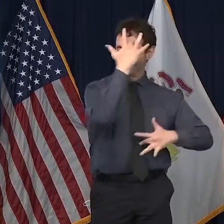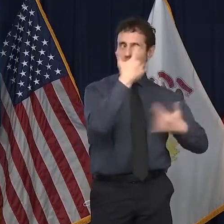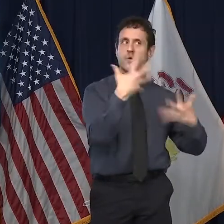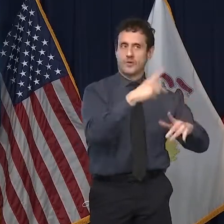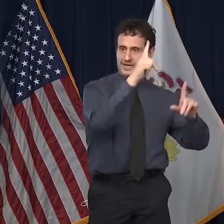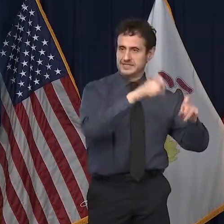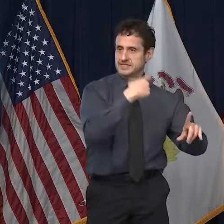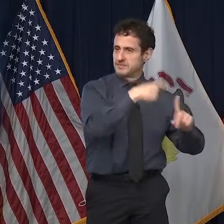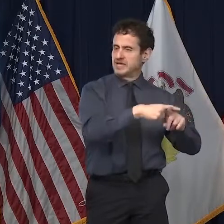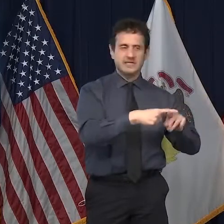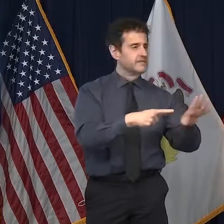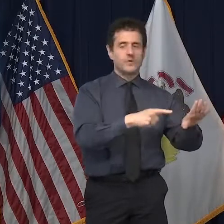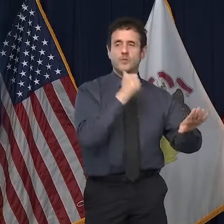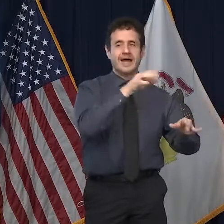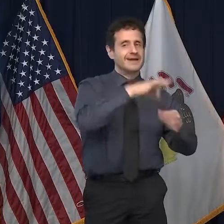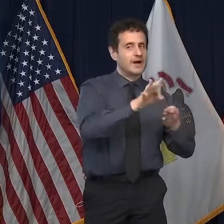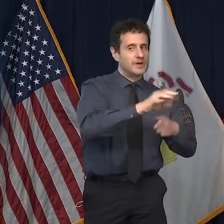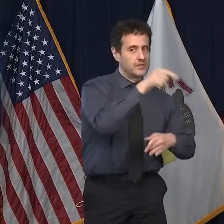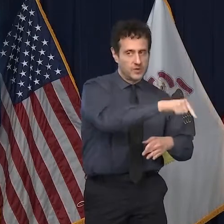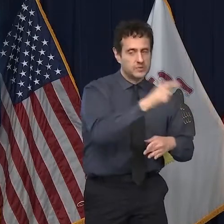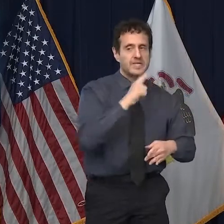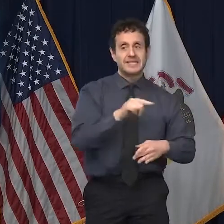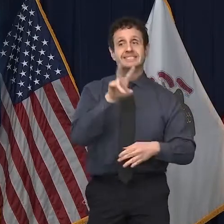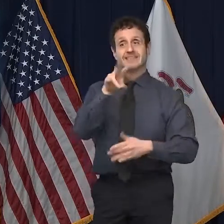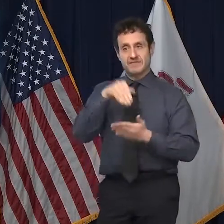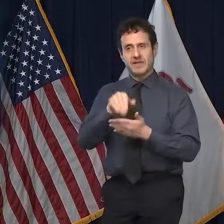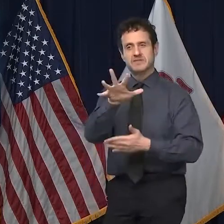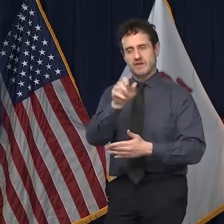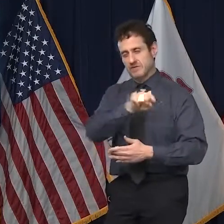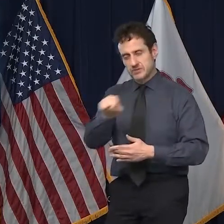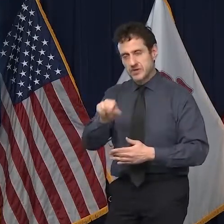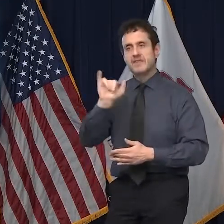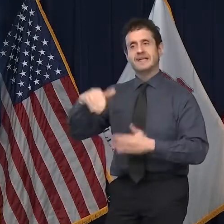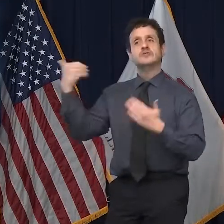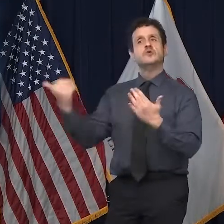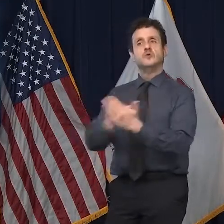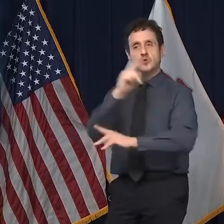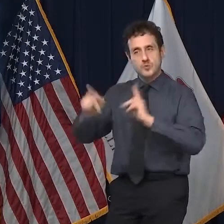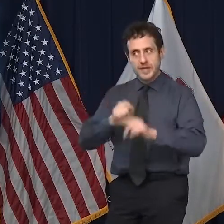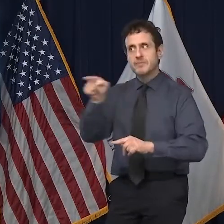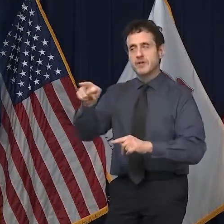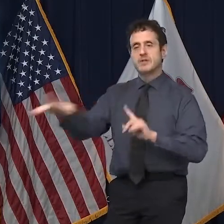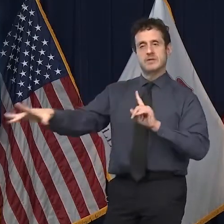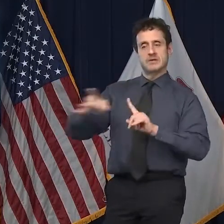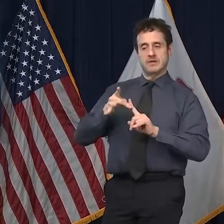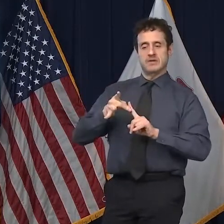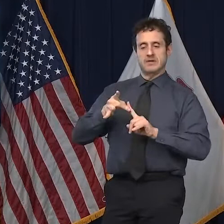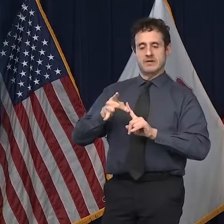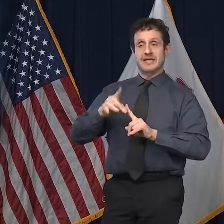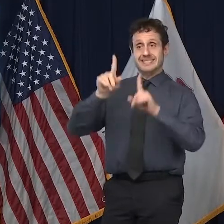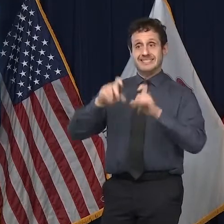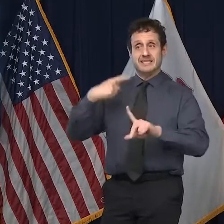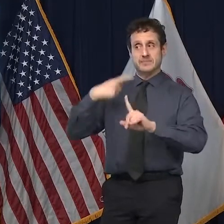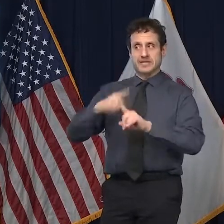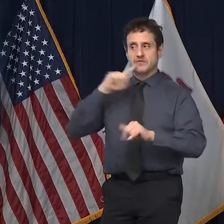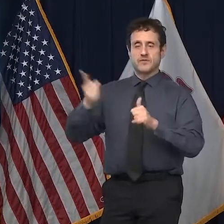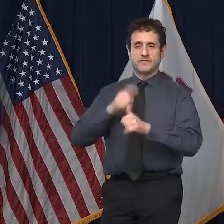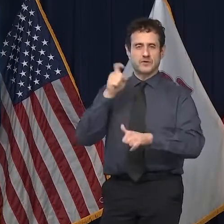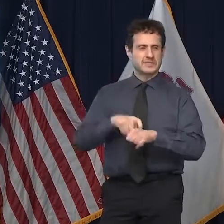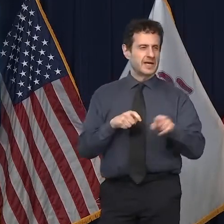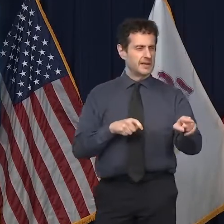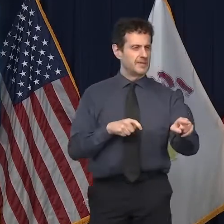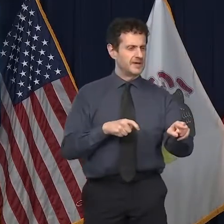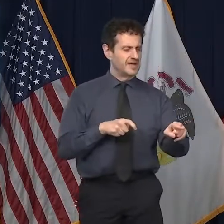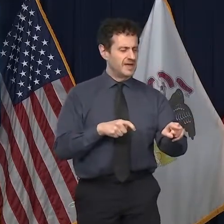been confirmed cases. These are new individuals that are being tested, that have tested positive for the first time. Okay, and is this age group still around 20,